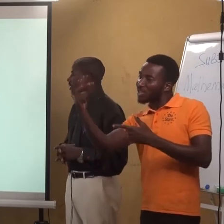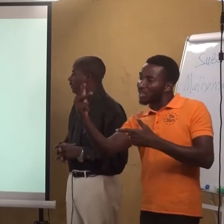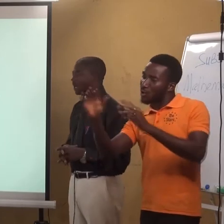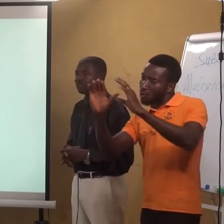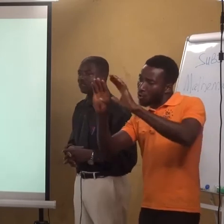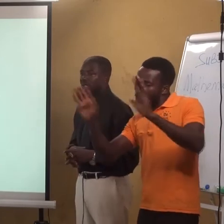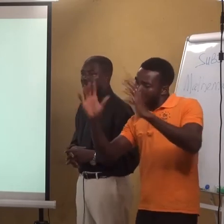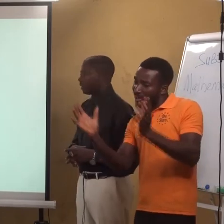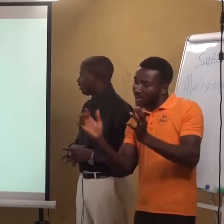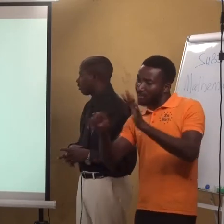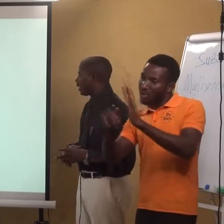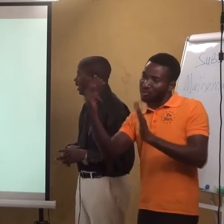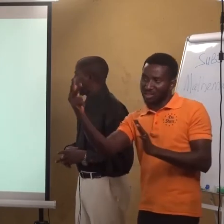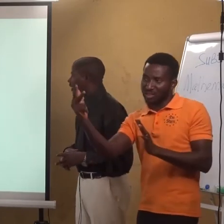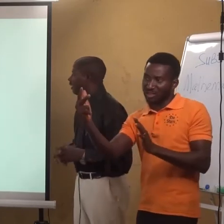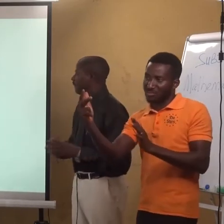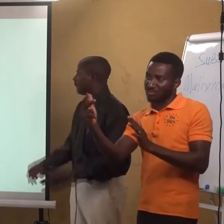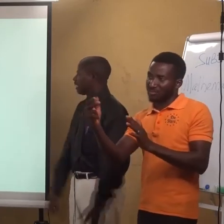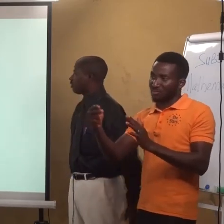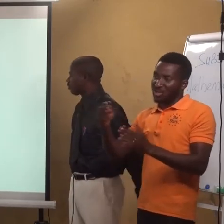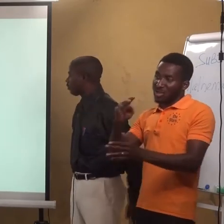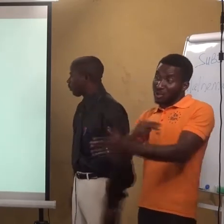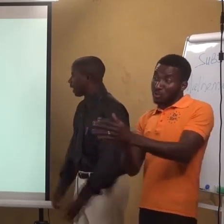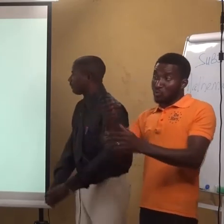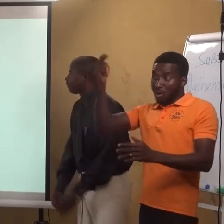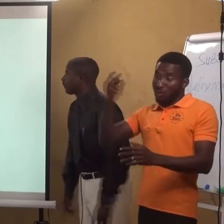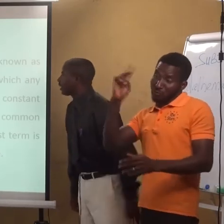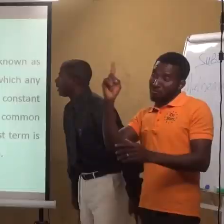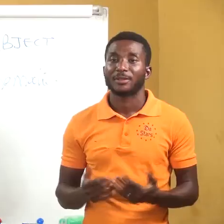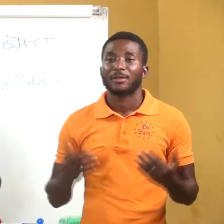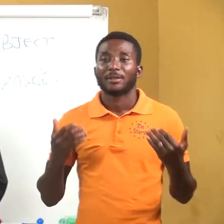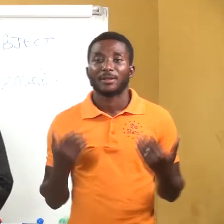bracket minus 3 raised to the power n minus 1.